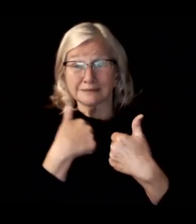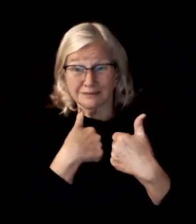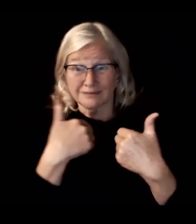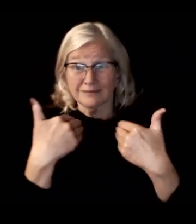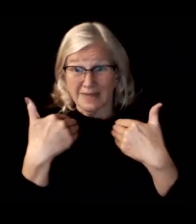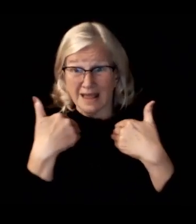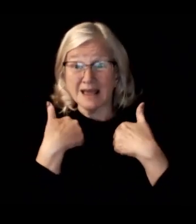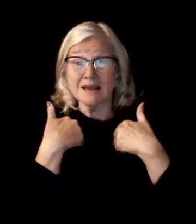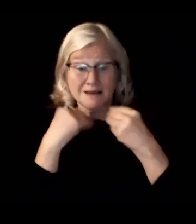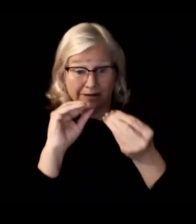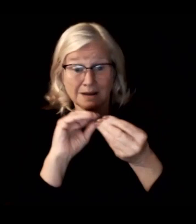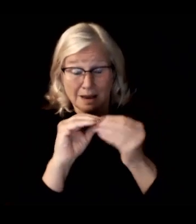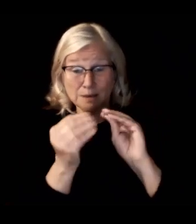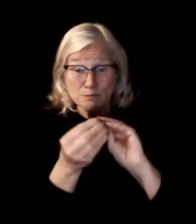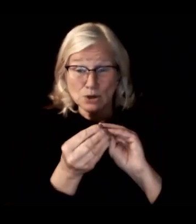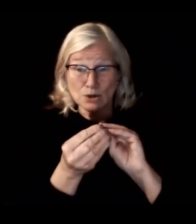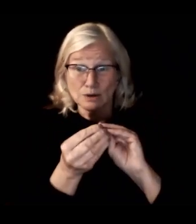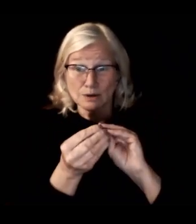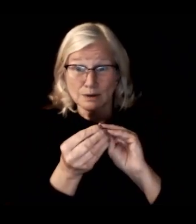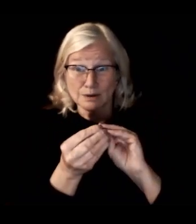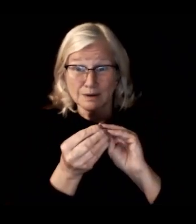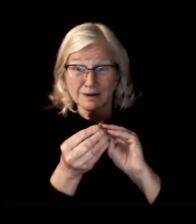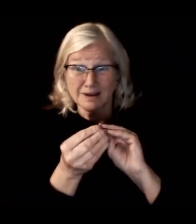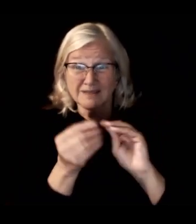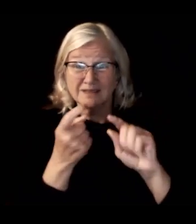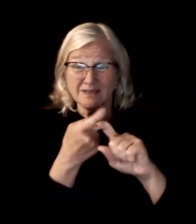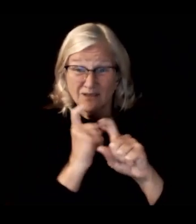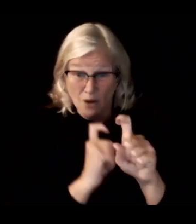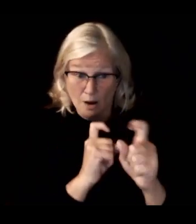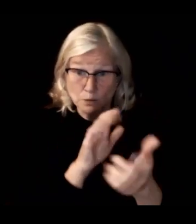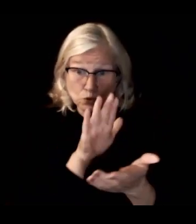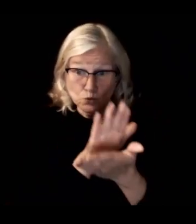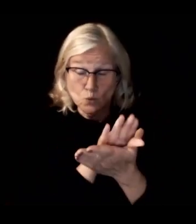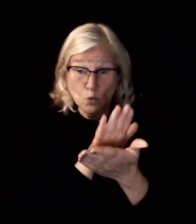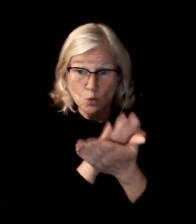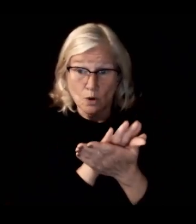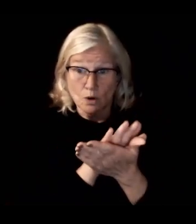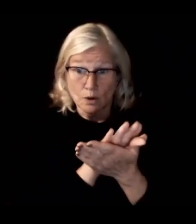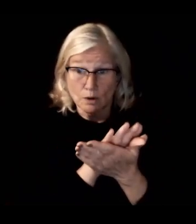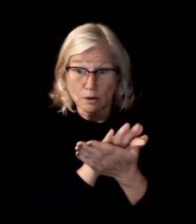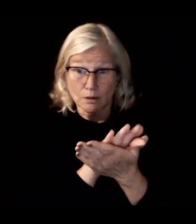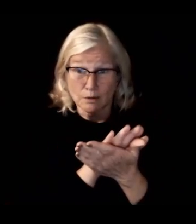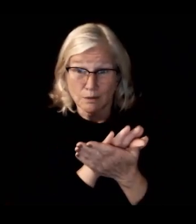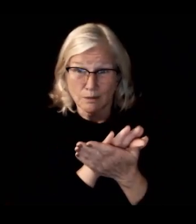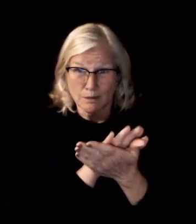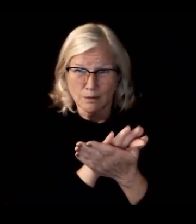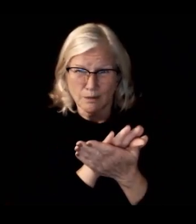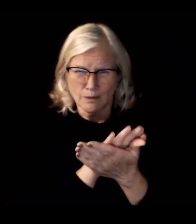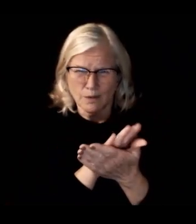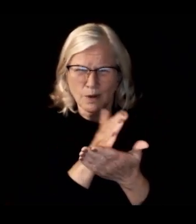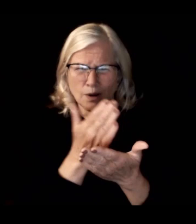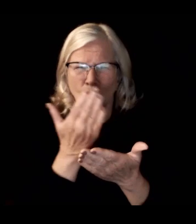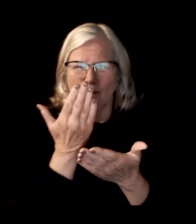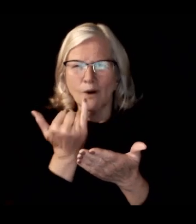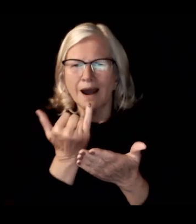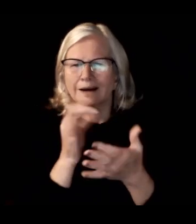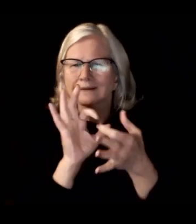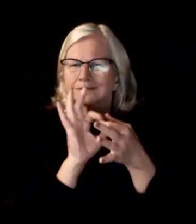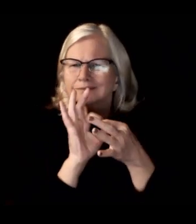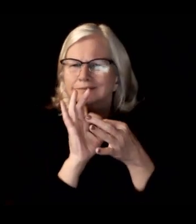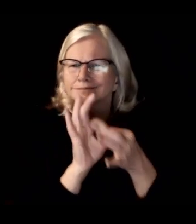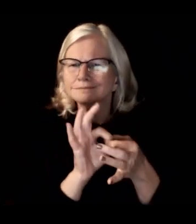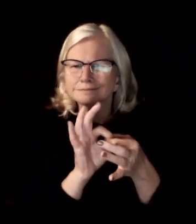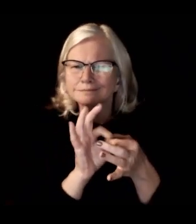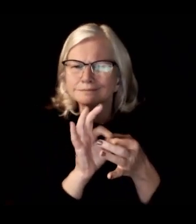with an institution, it's because the case has some connection to the institution, but oftentimes the source